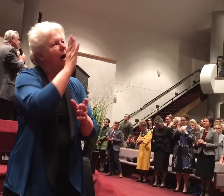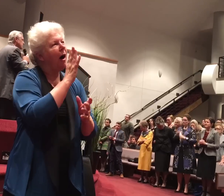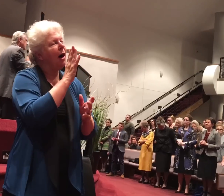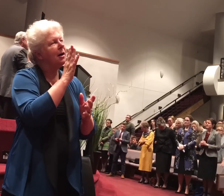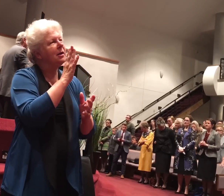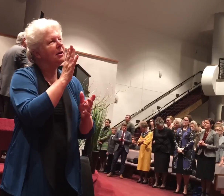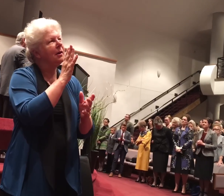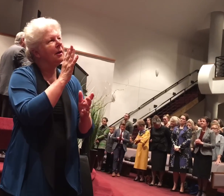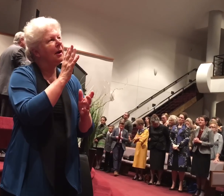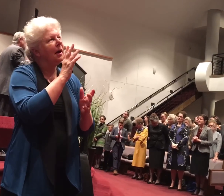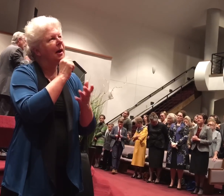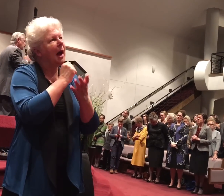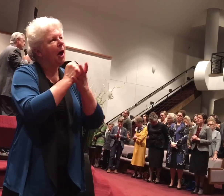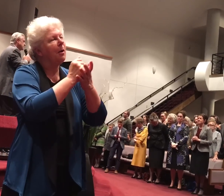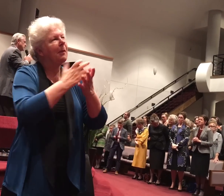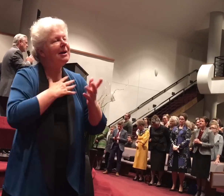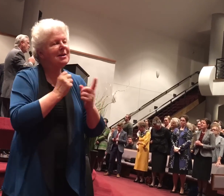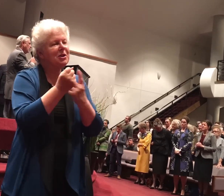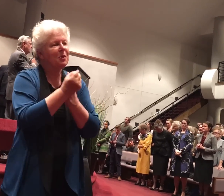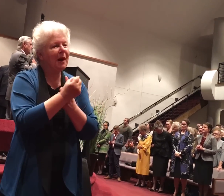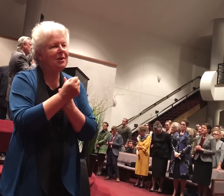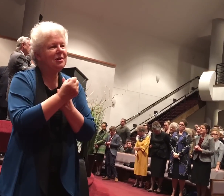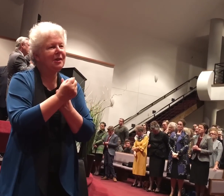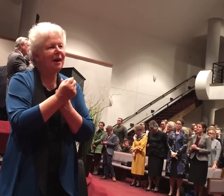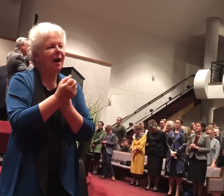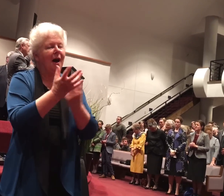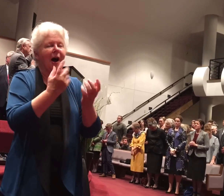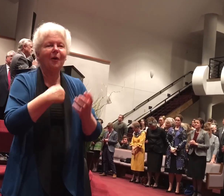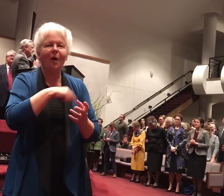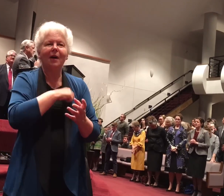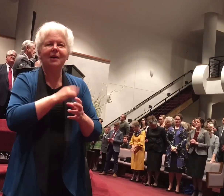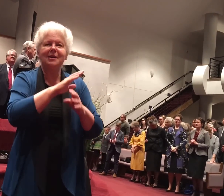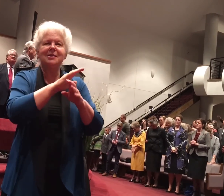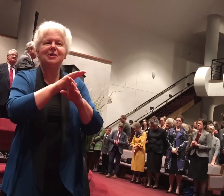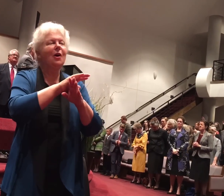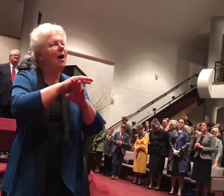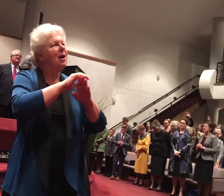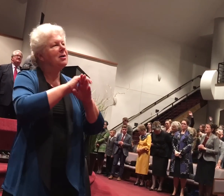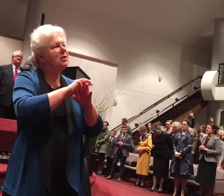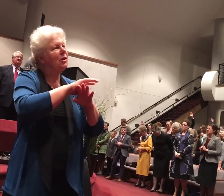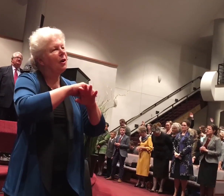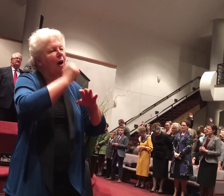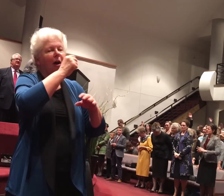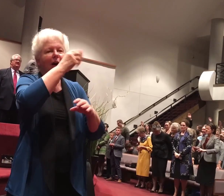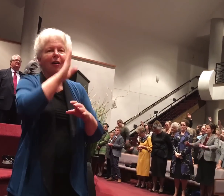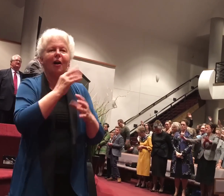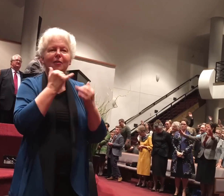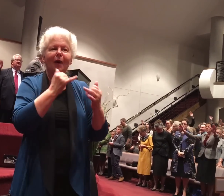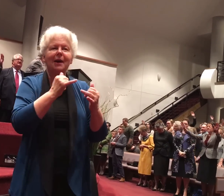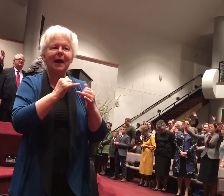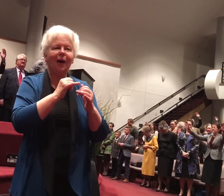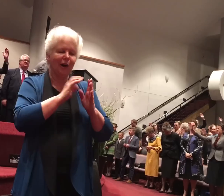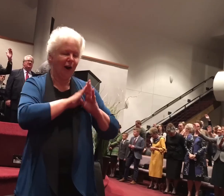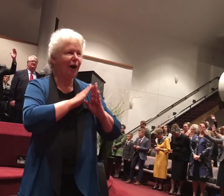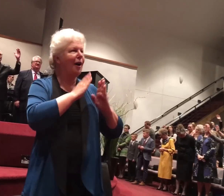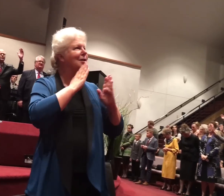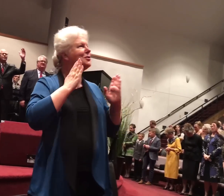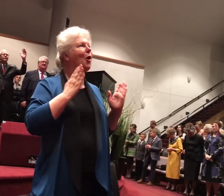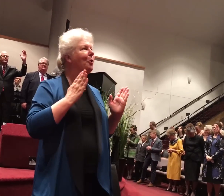in your situation? I want us to call upon the Lord right now. I want us to open our heart in prayer.